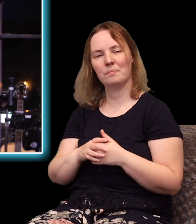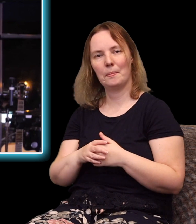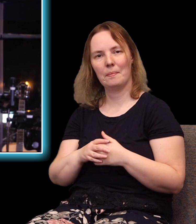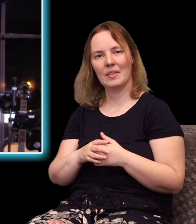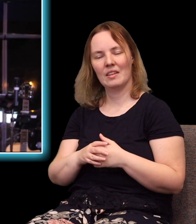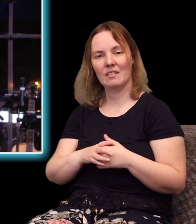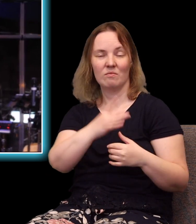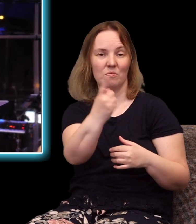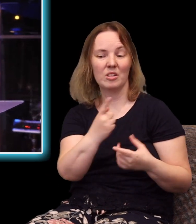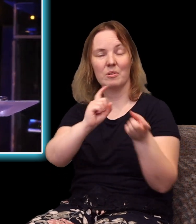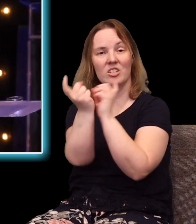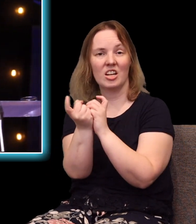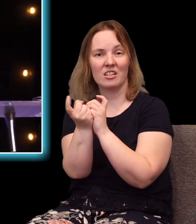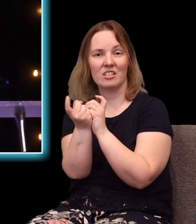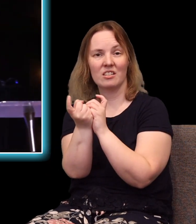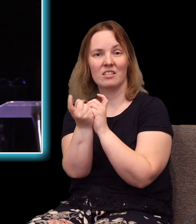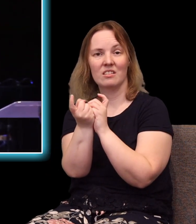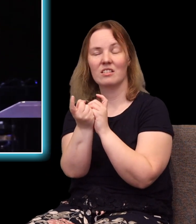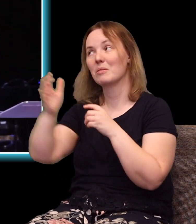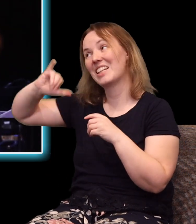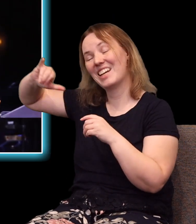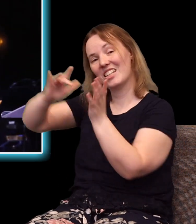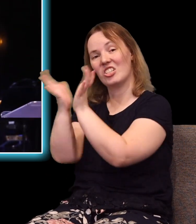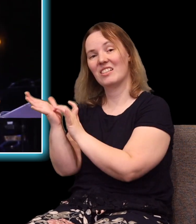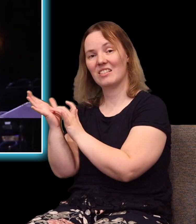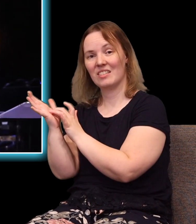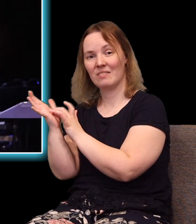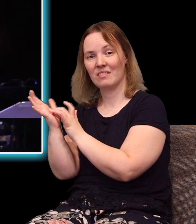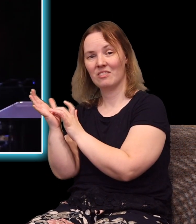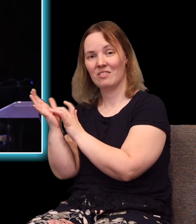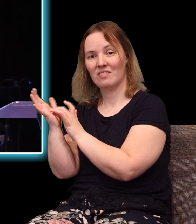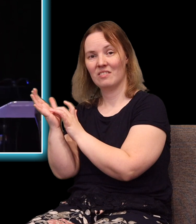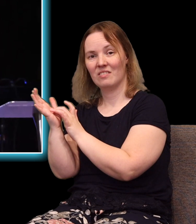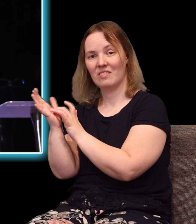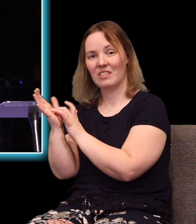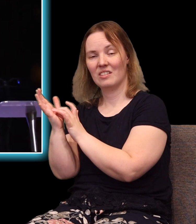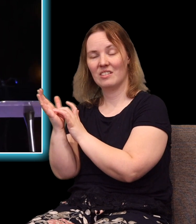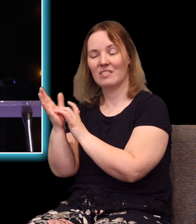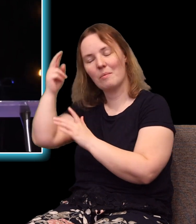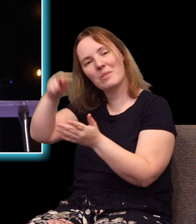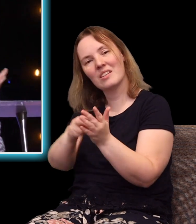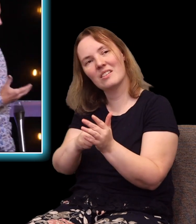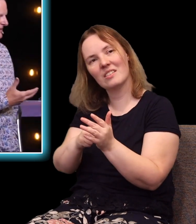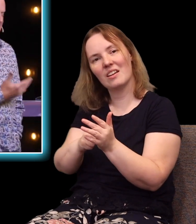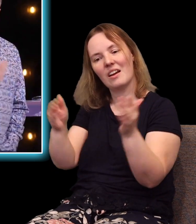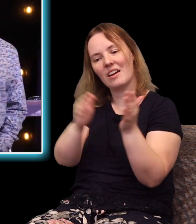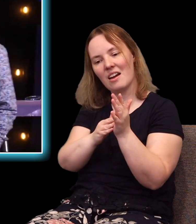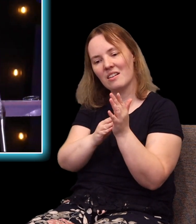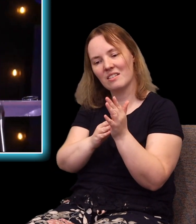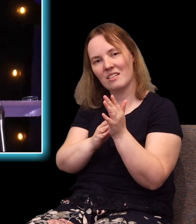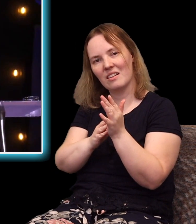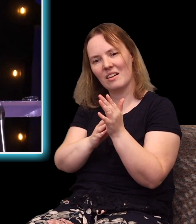you. Friends, we are being changed to be like Jesus. So that means as